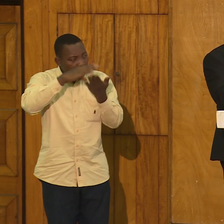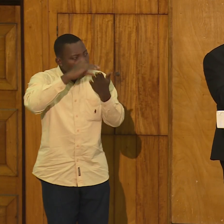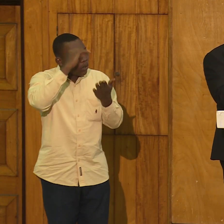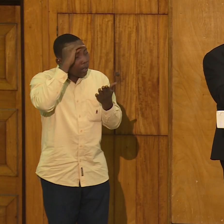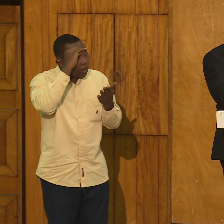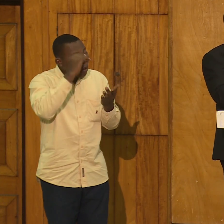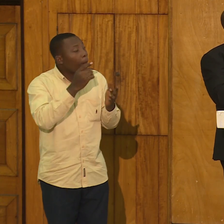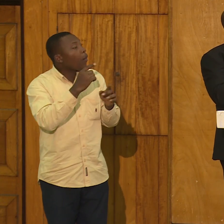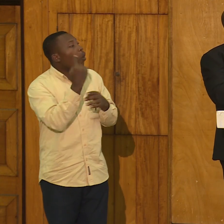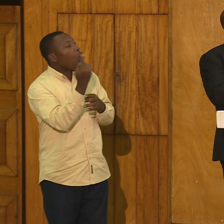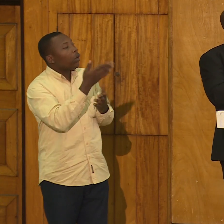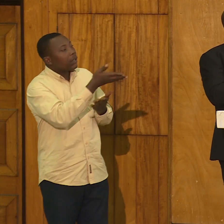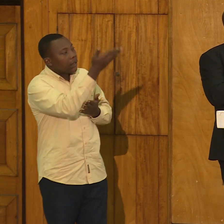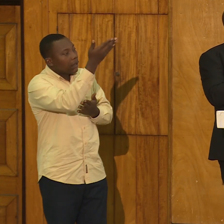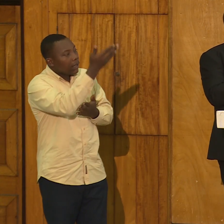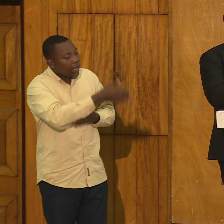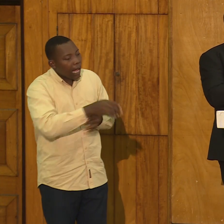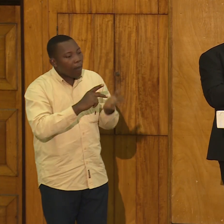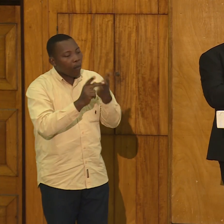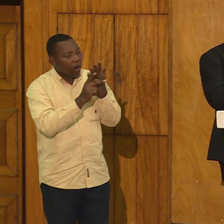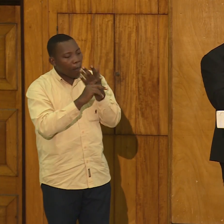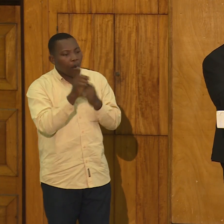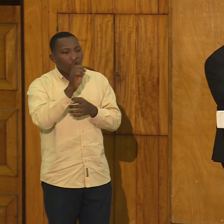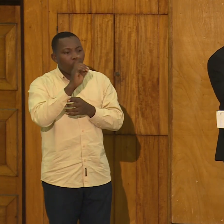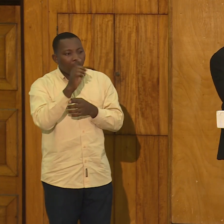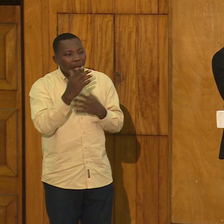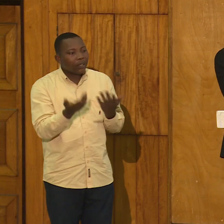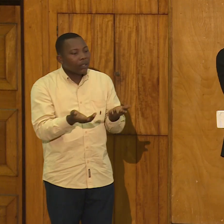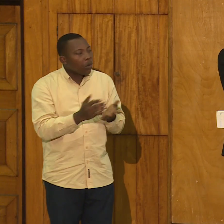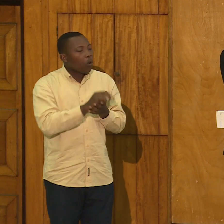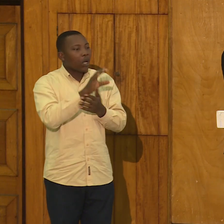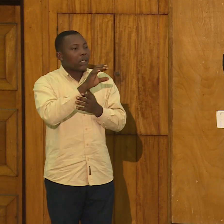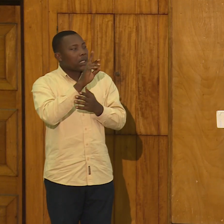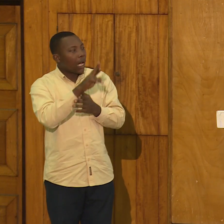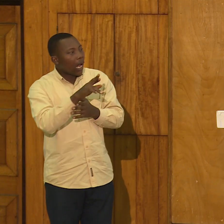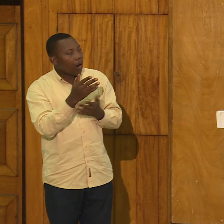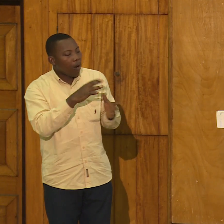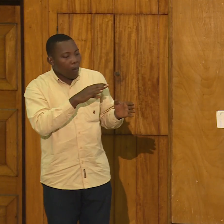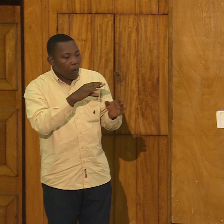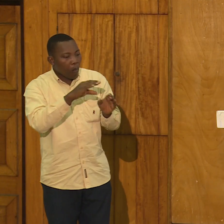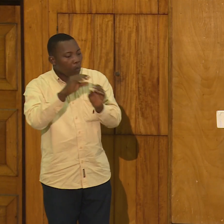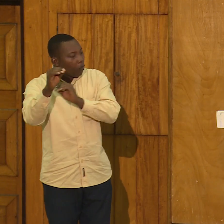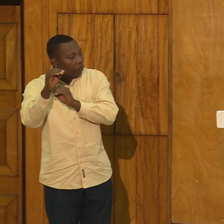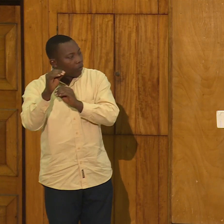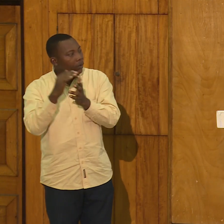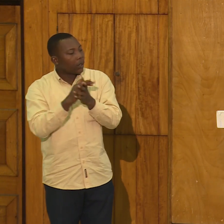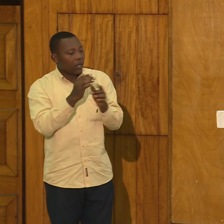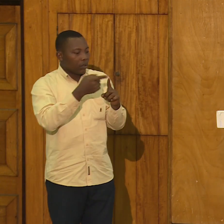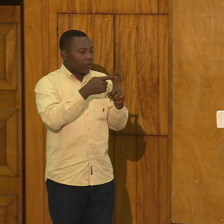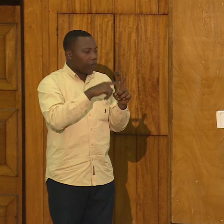program where they go through a curriculum from